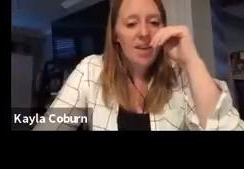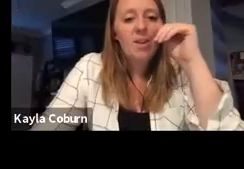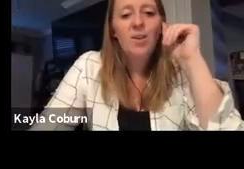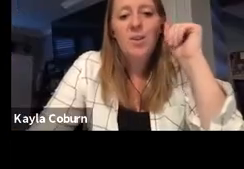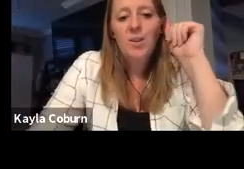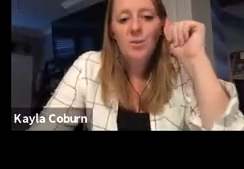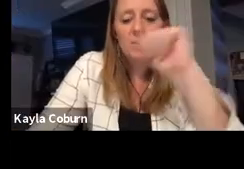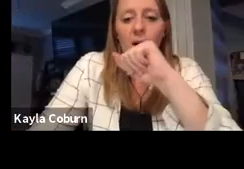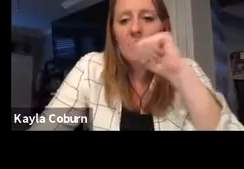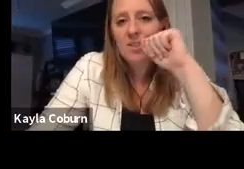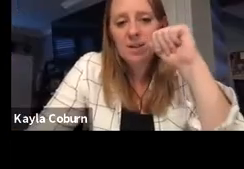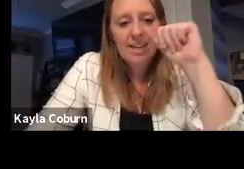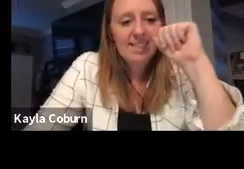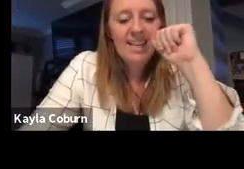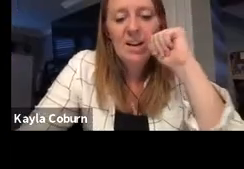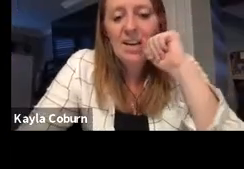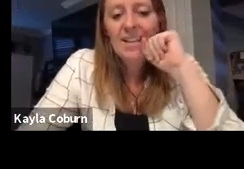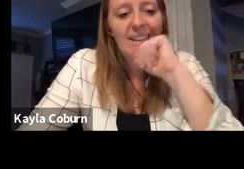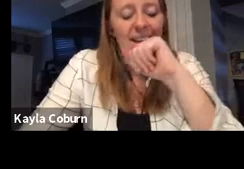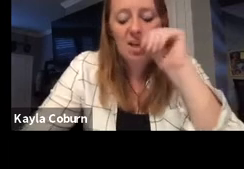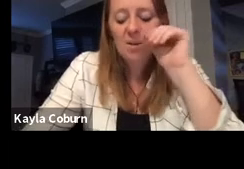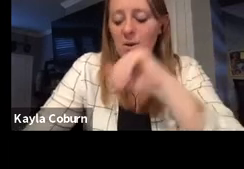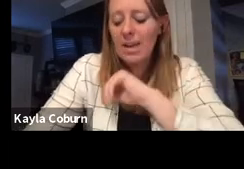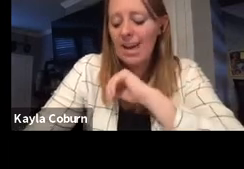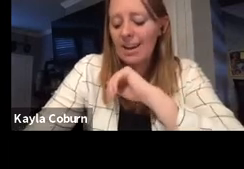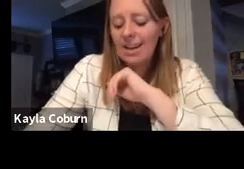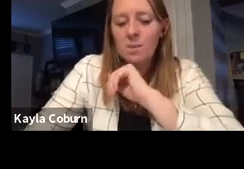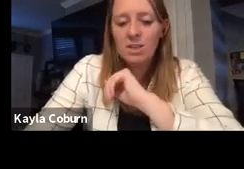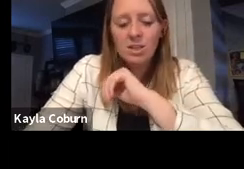And then respond when necessary and